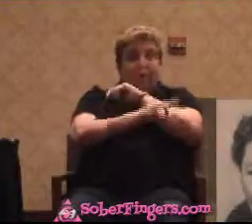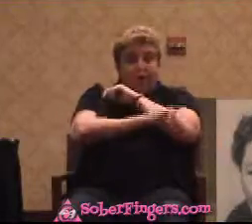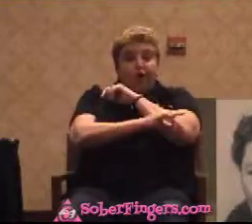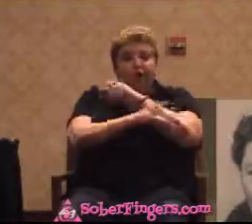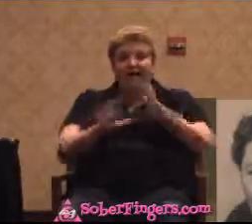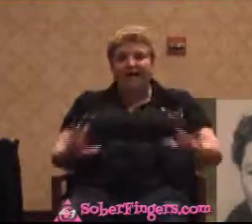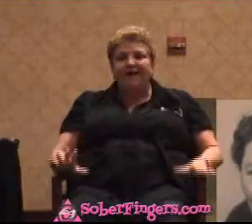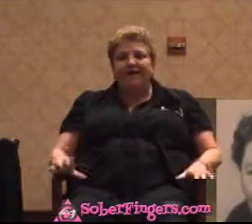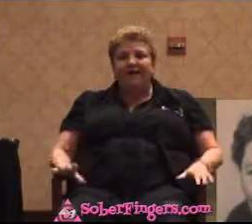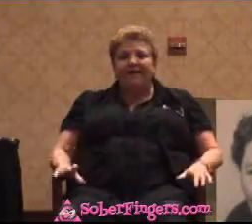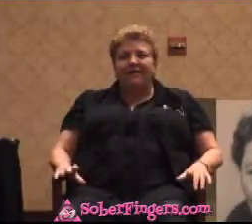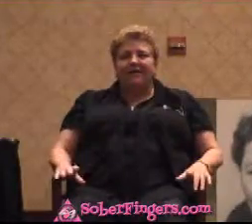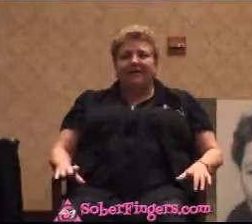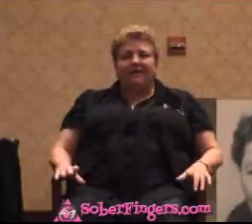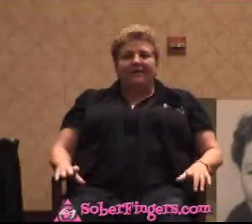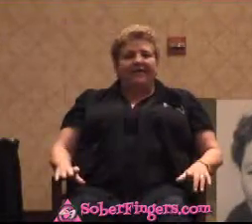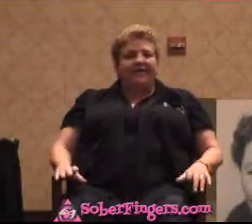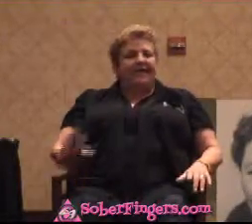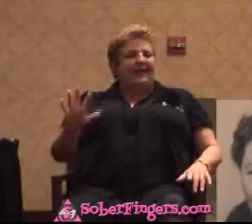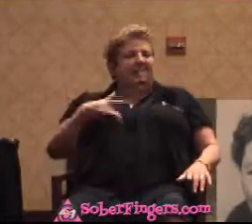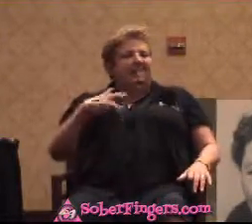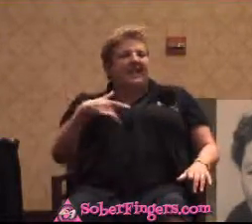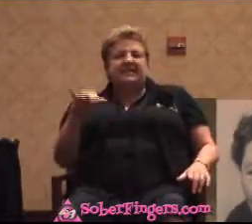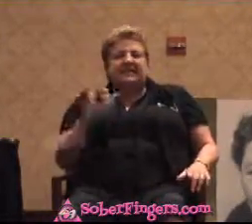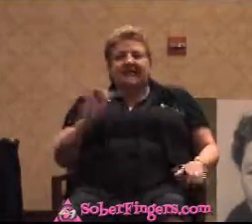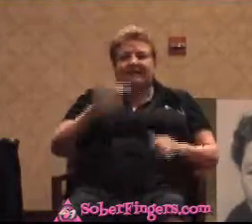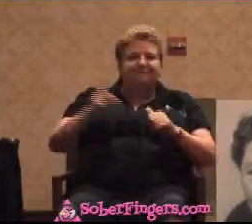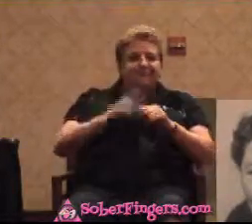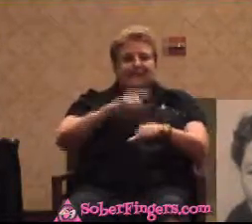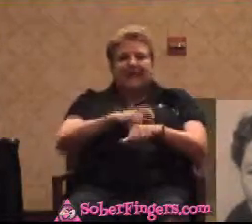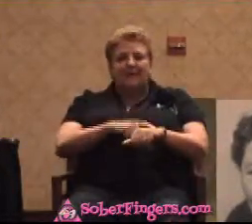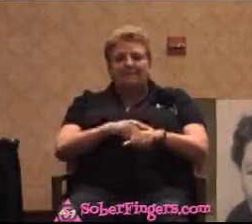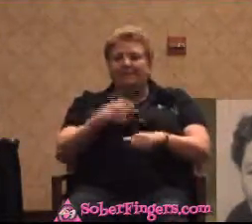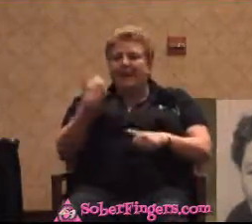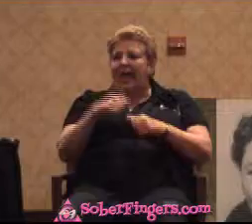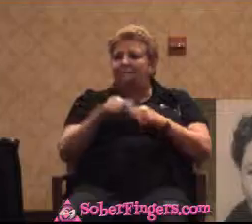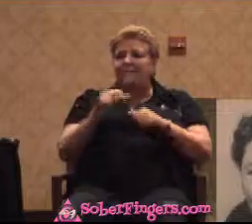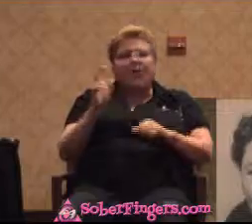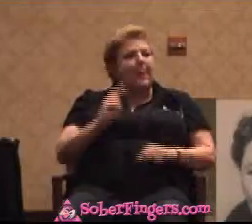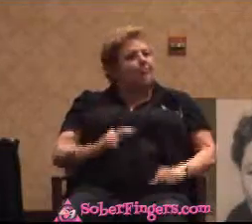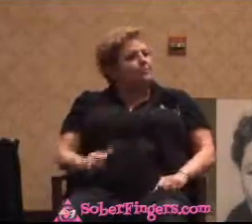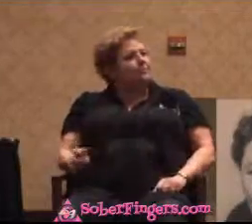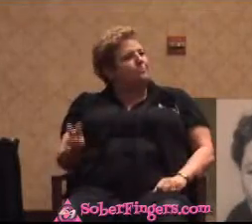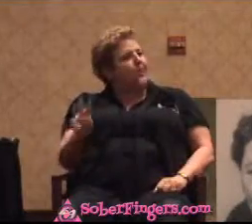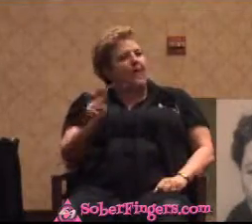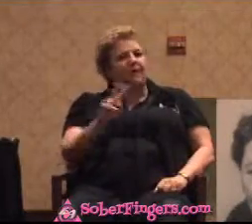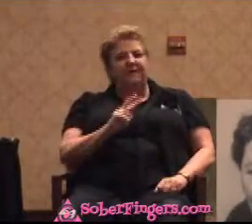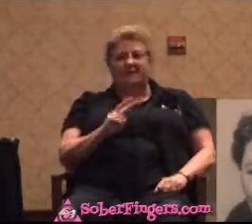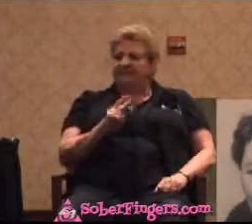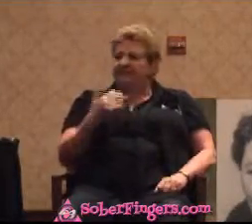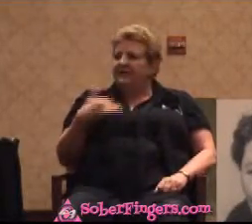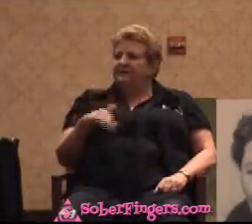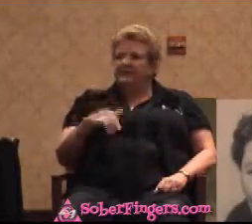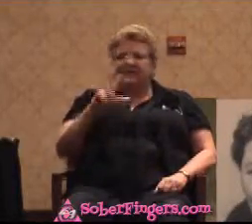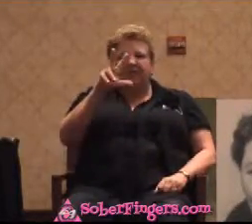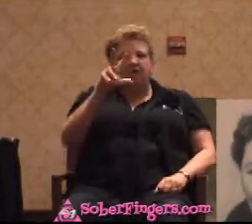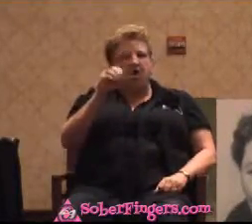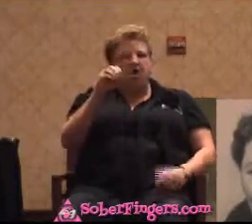And Foreigner was singing Feels Like the First Time. And I remember I looked around that whole Coliseum, and it was like 30,000 white people and